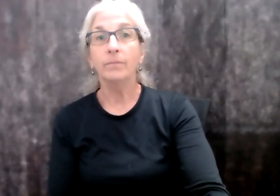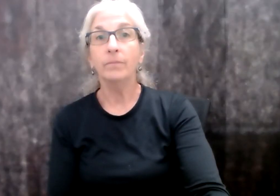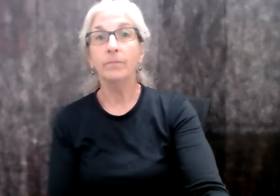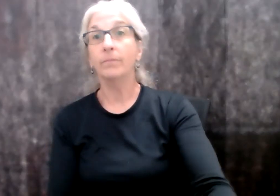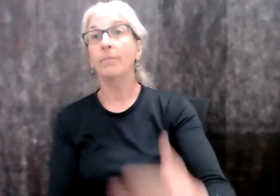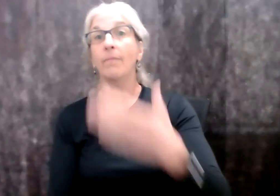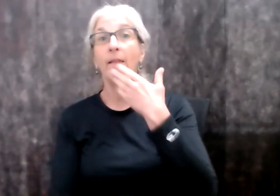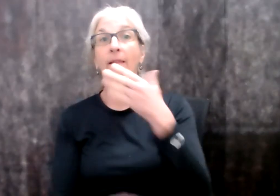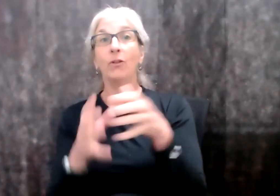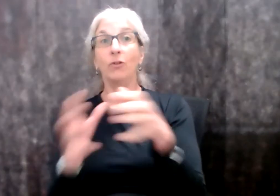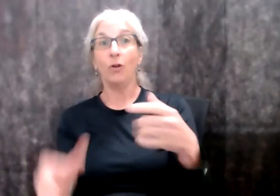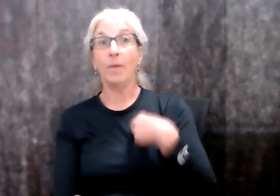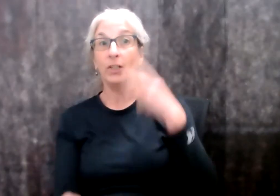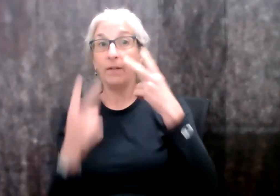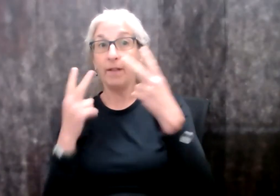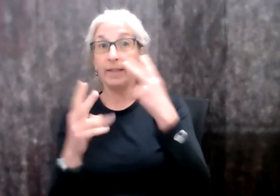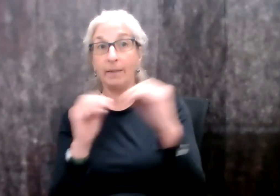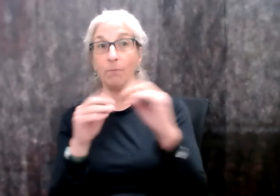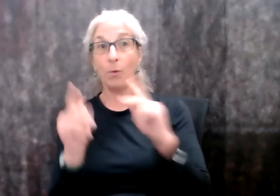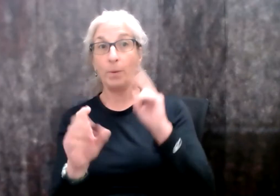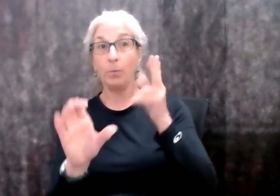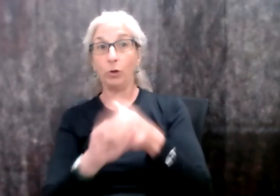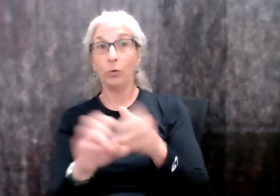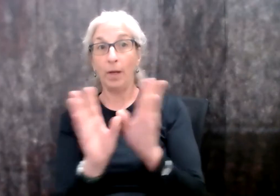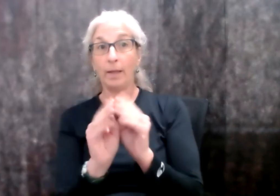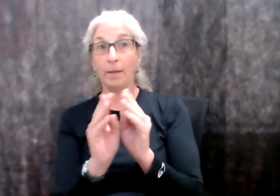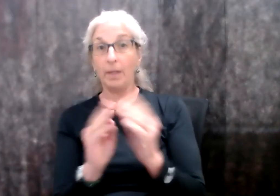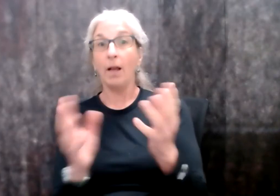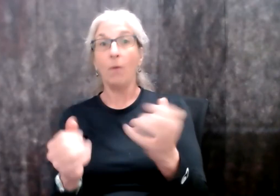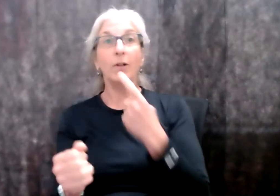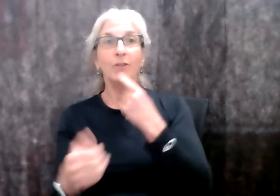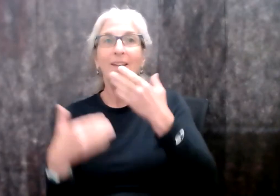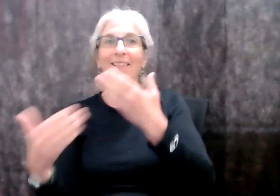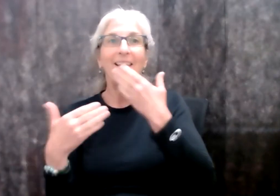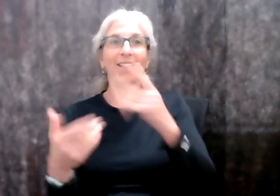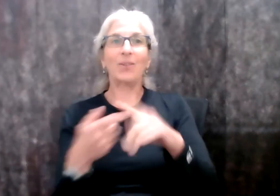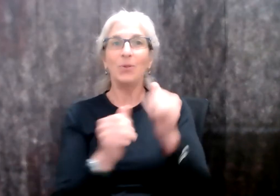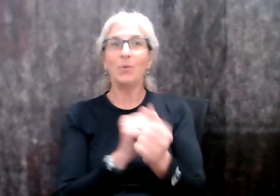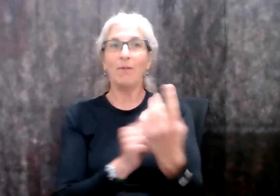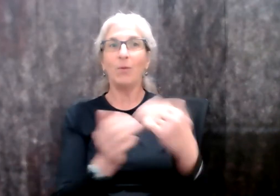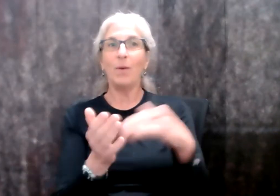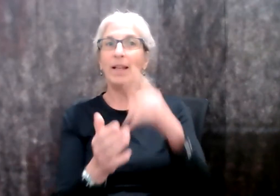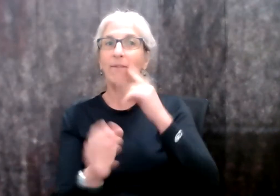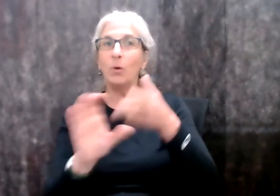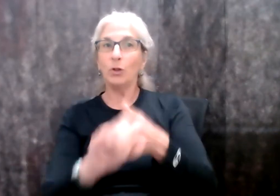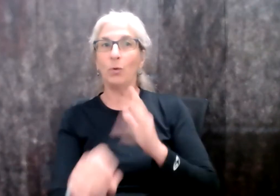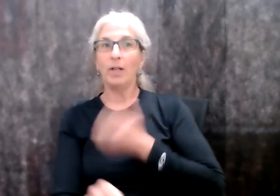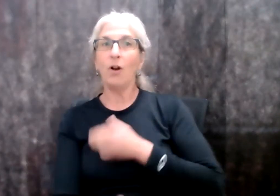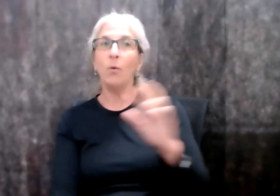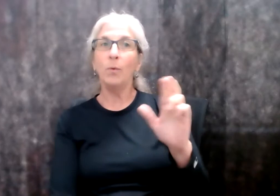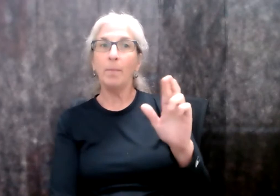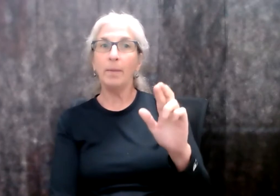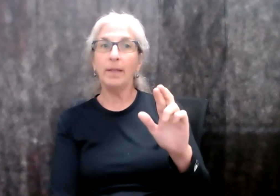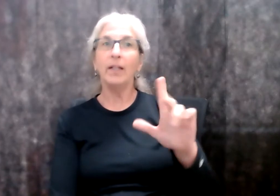Thank you so much. I've seen some more folks hop online to join us, so I just wanted to say thank you to everyone again for joining our Republican Lieutenant